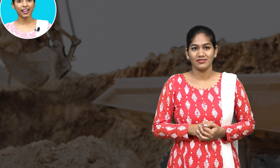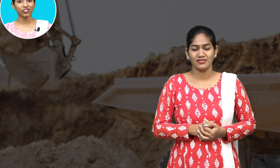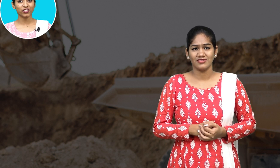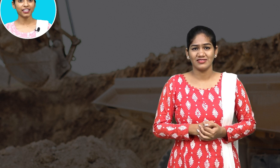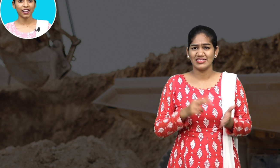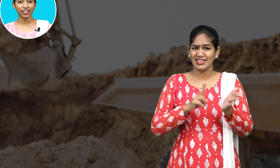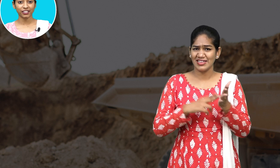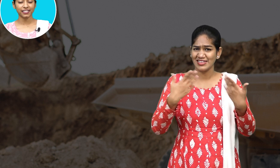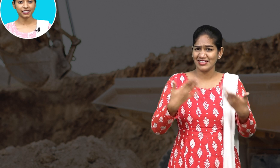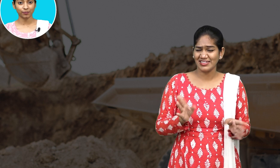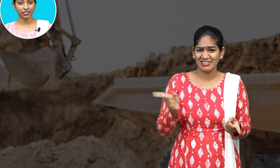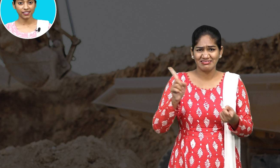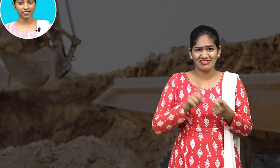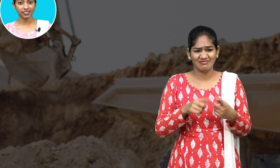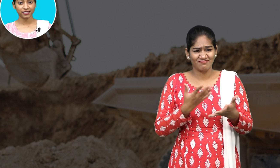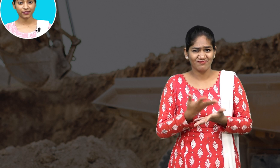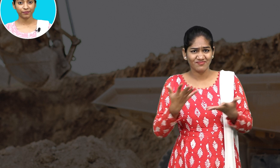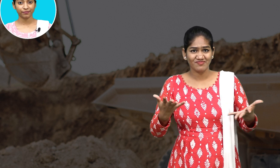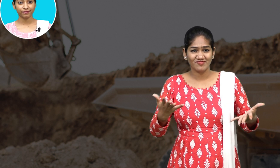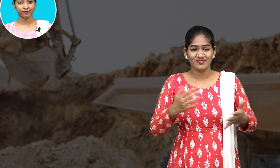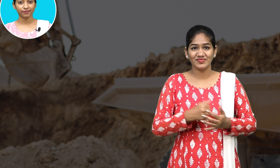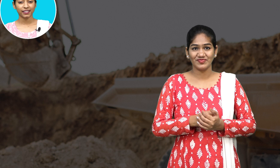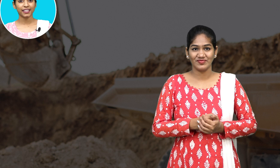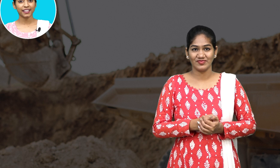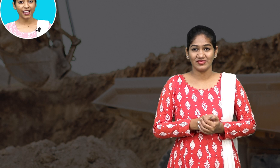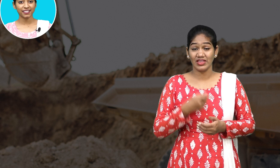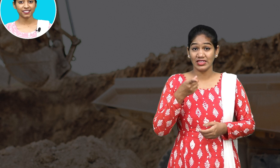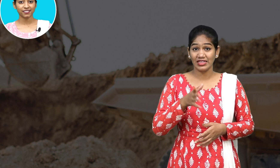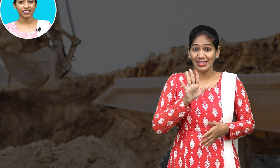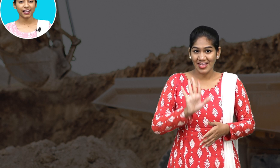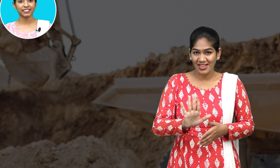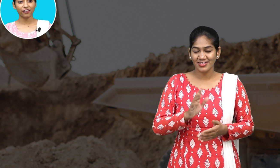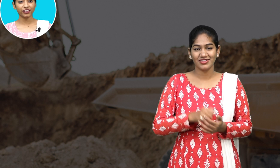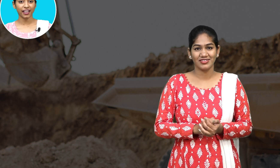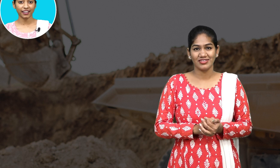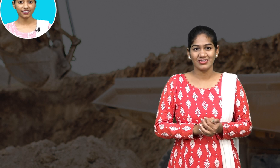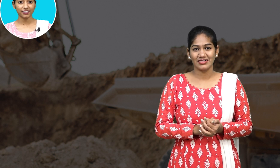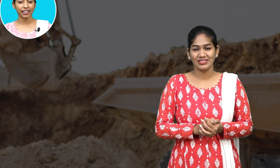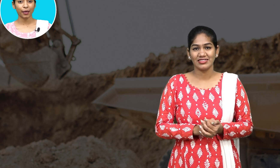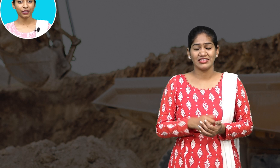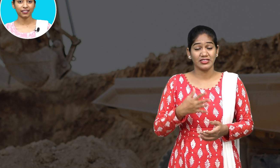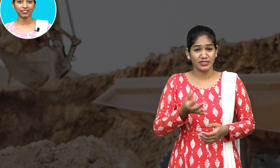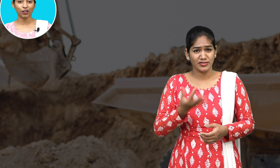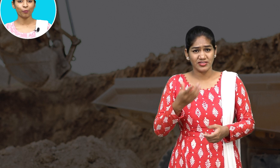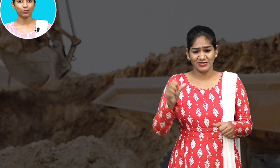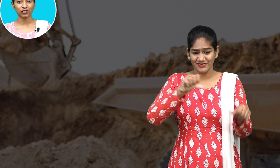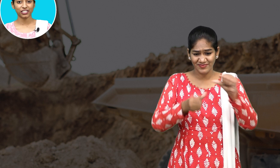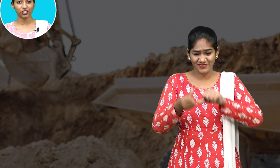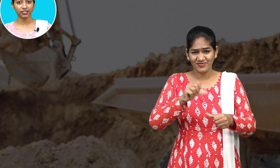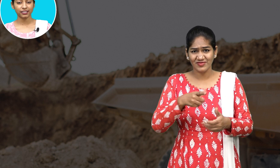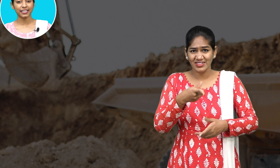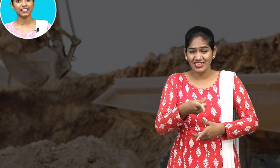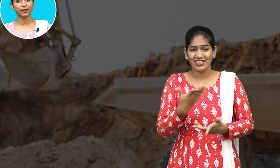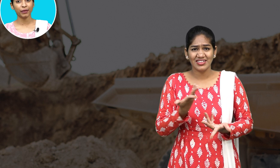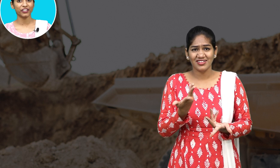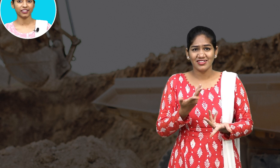A naturally occurring substance that has a definite chemical